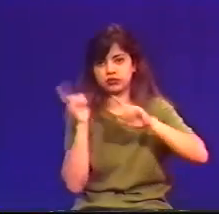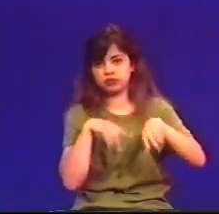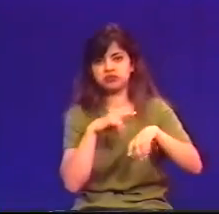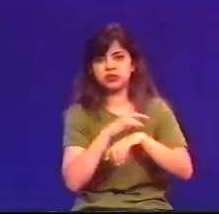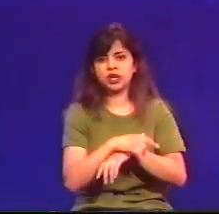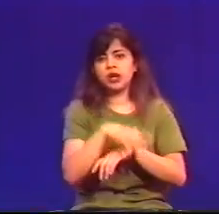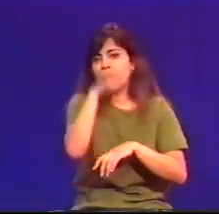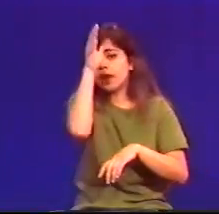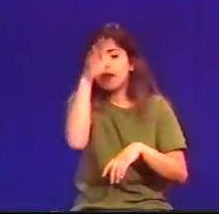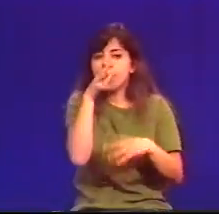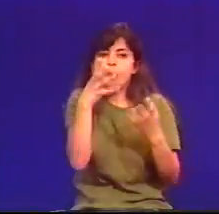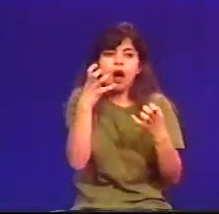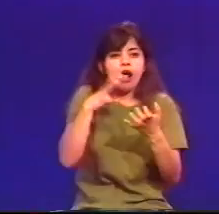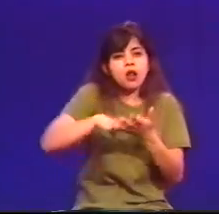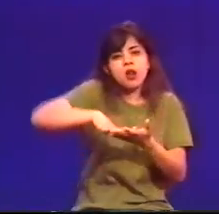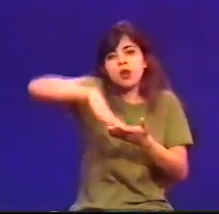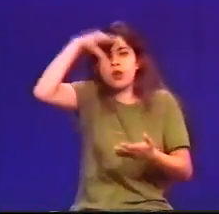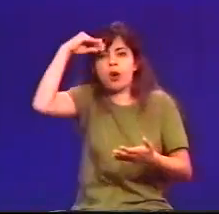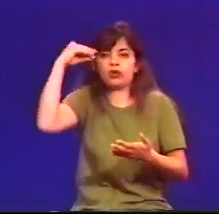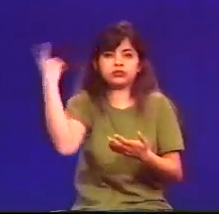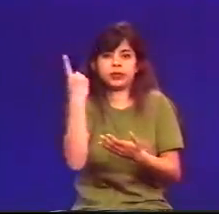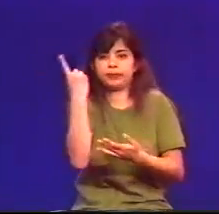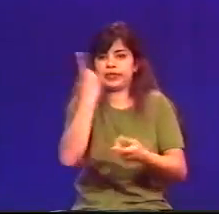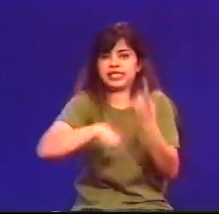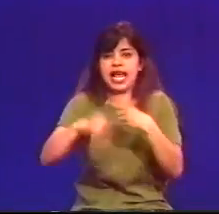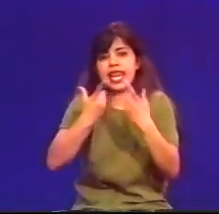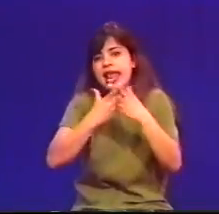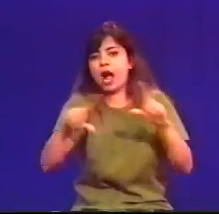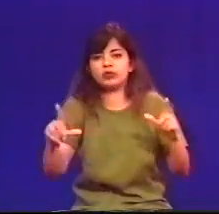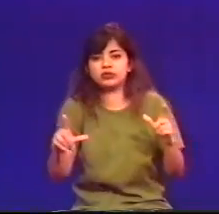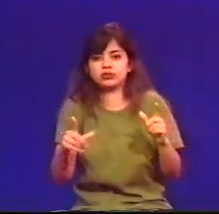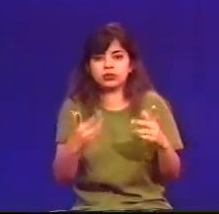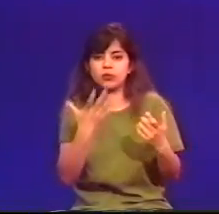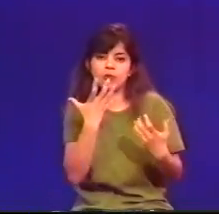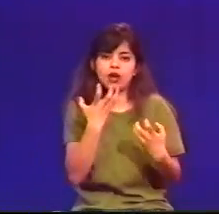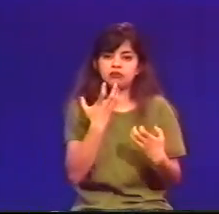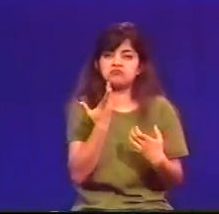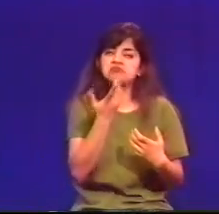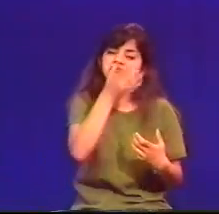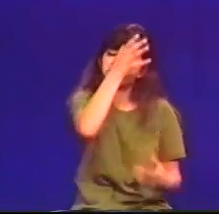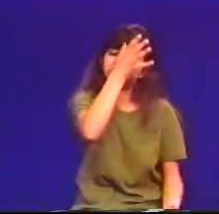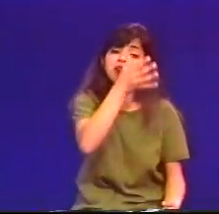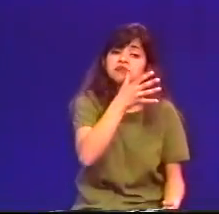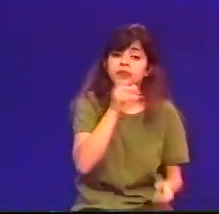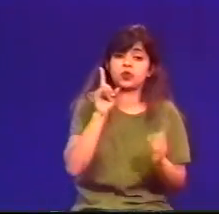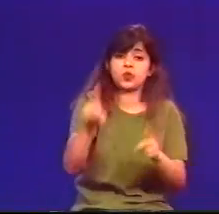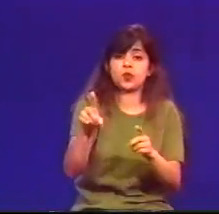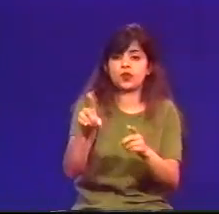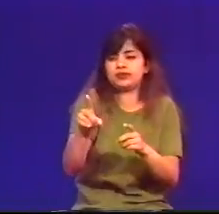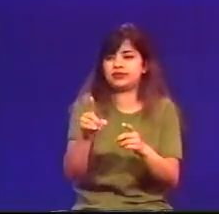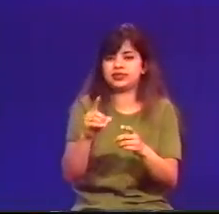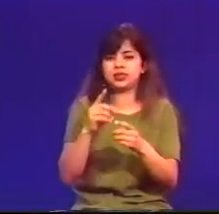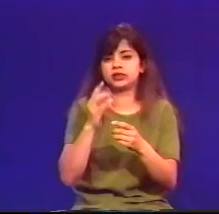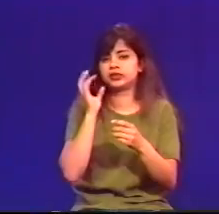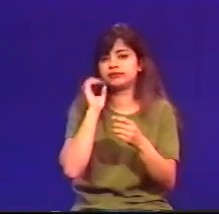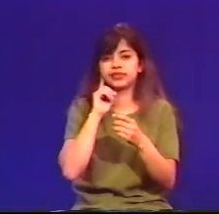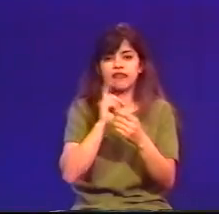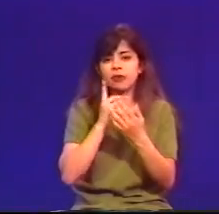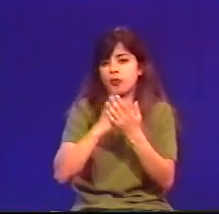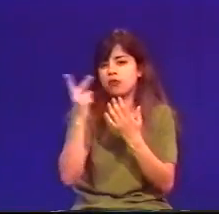gone to England to visit, and my family was interested in seeing what the sign language programs were that